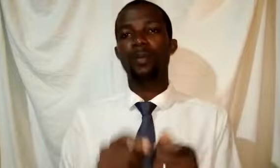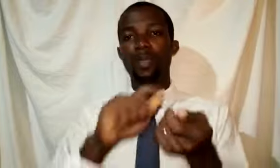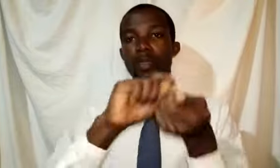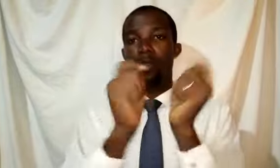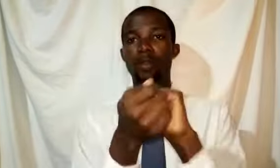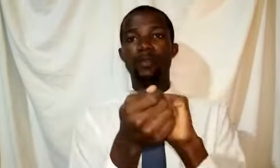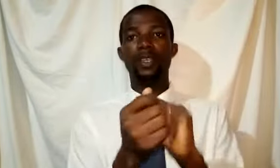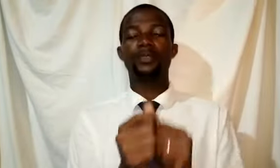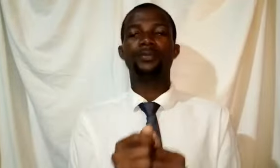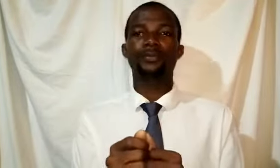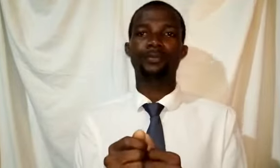Convert